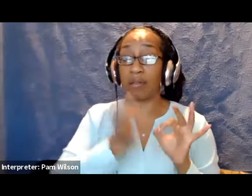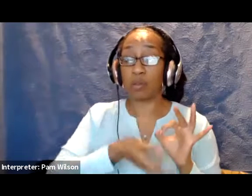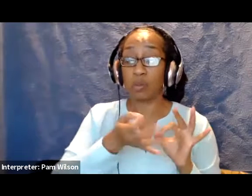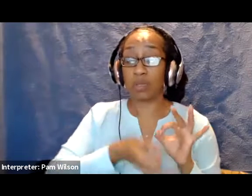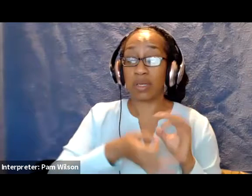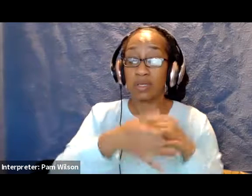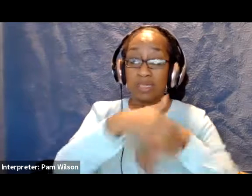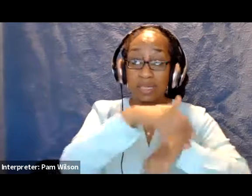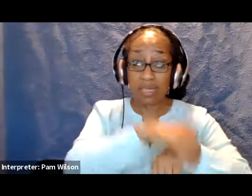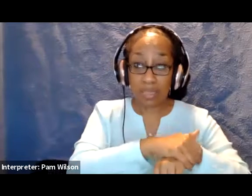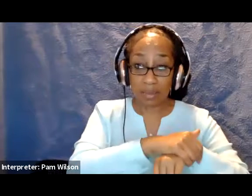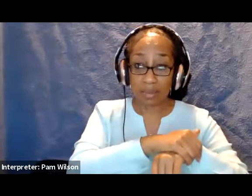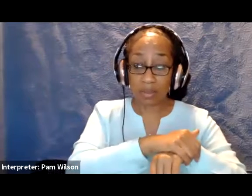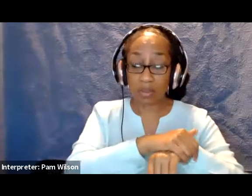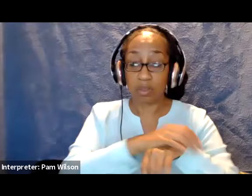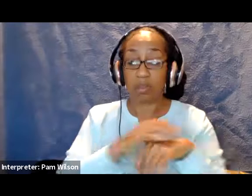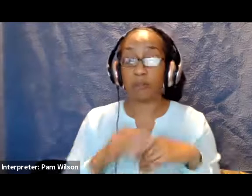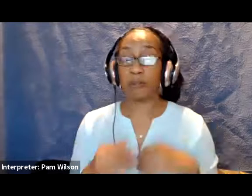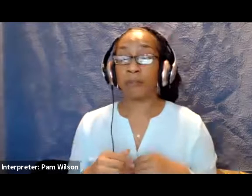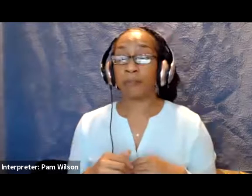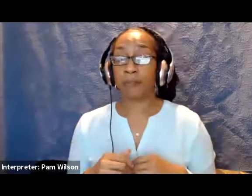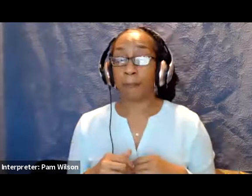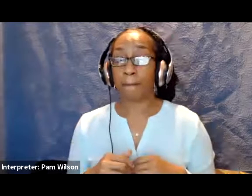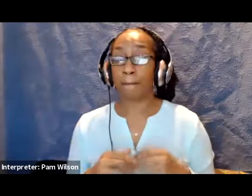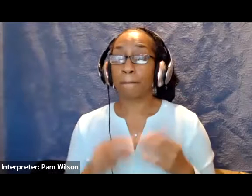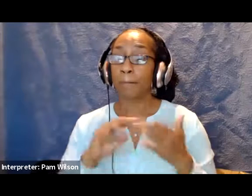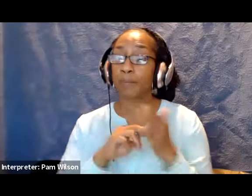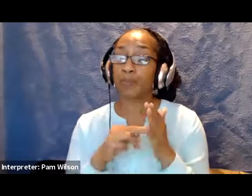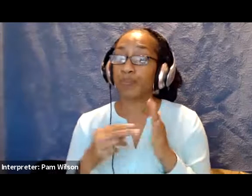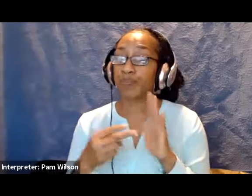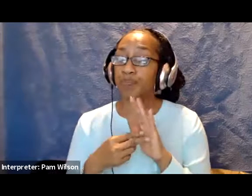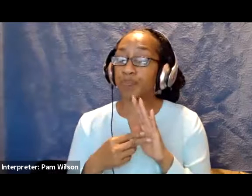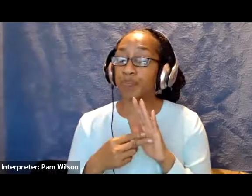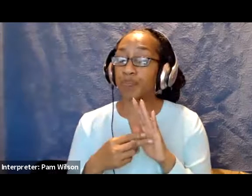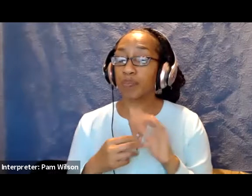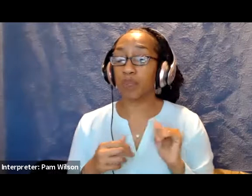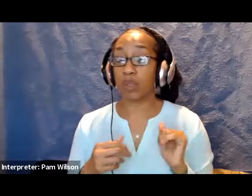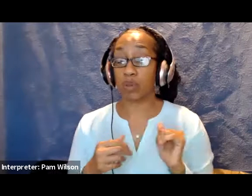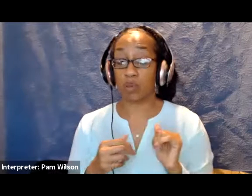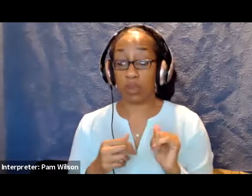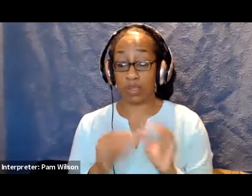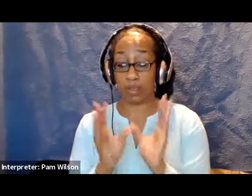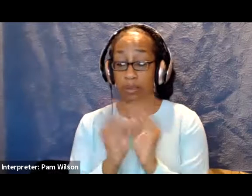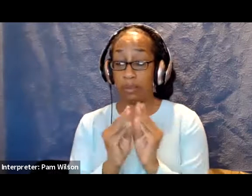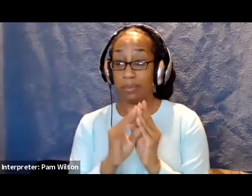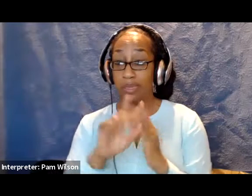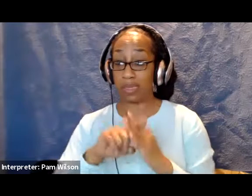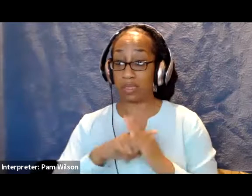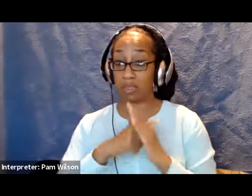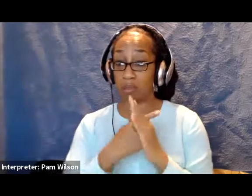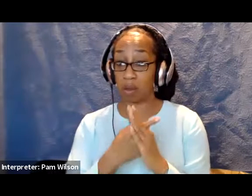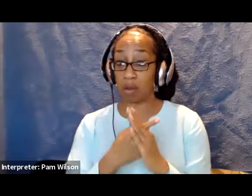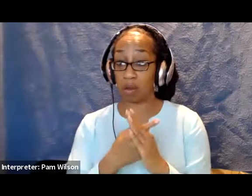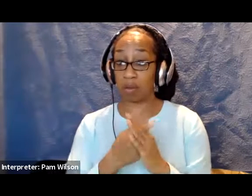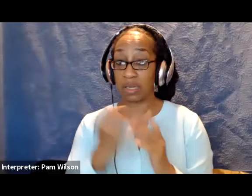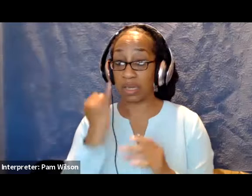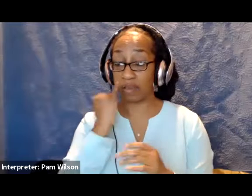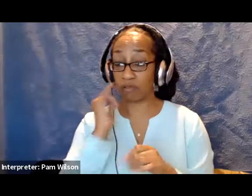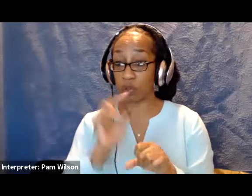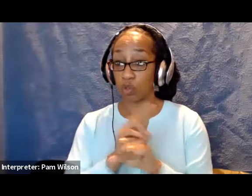English. So what's going to happen is when the meeting starts, if you're using a language